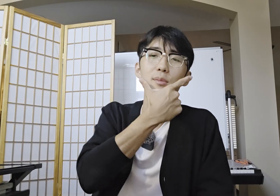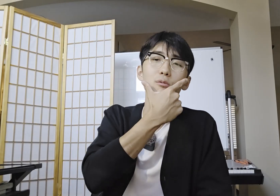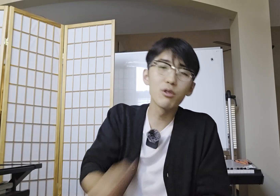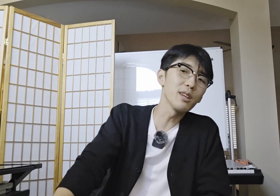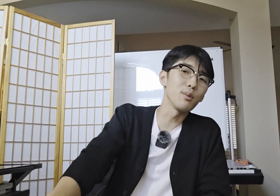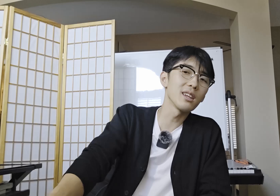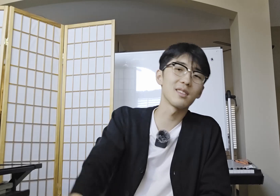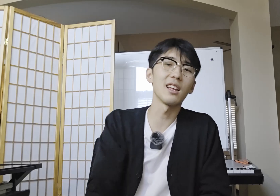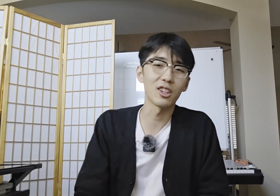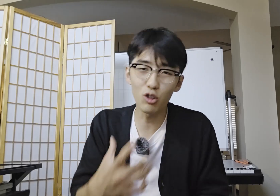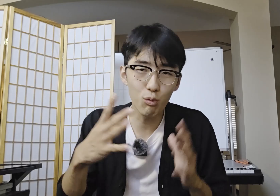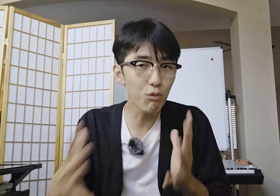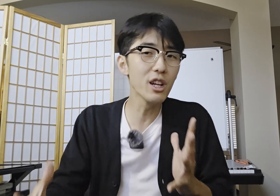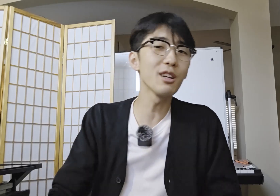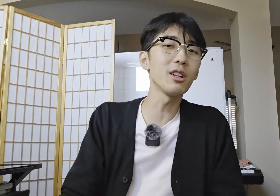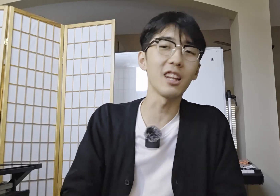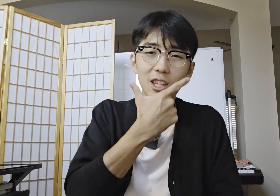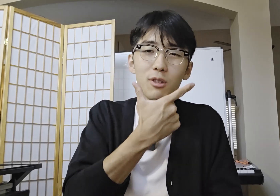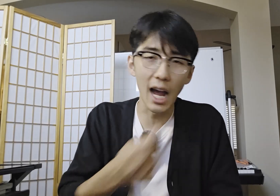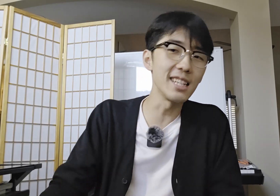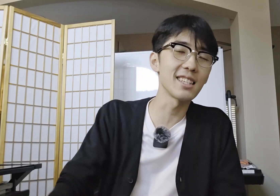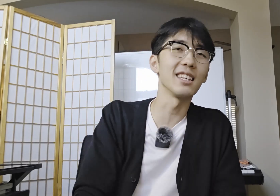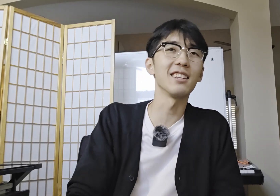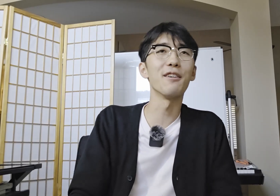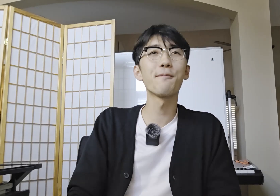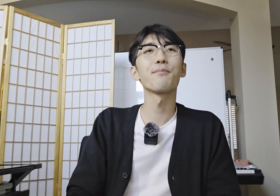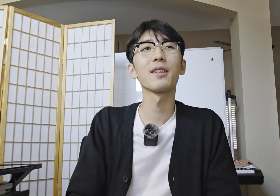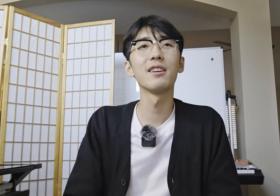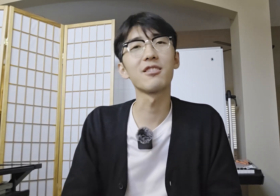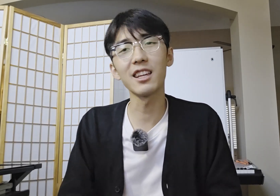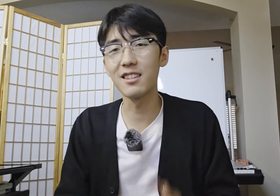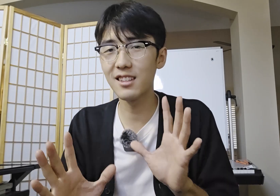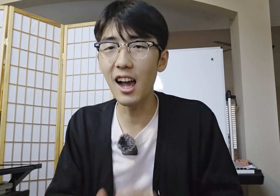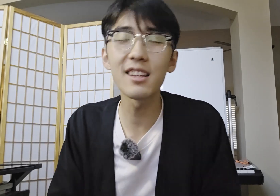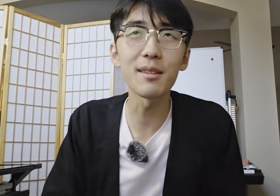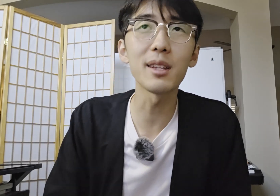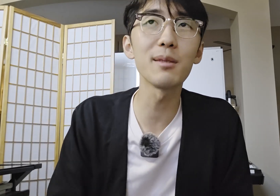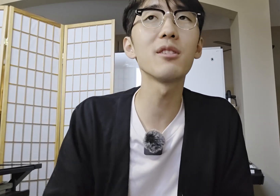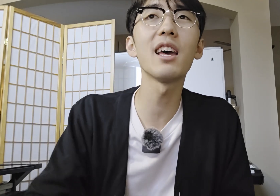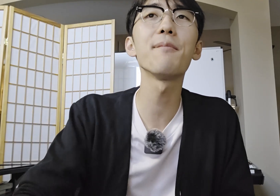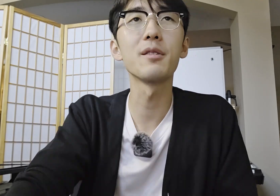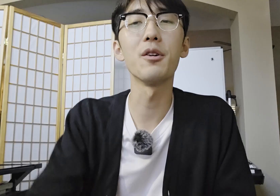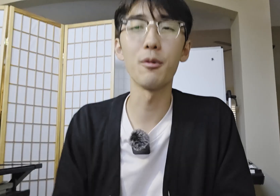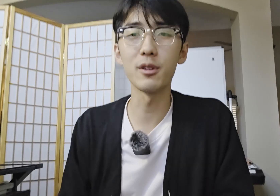make it really big to say like you really, really you die ski, So I guess it's kind of something similar to that. So once